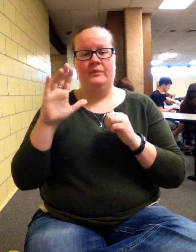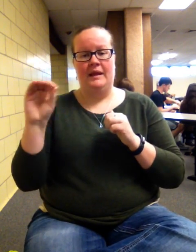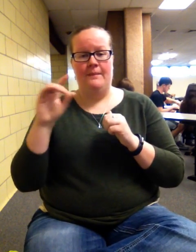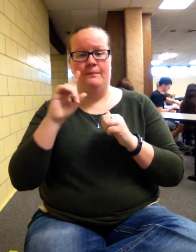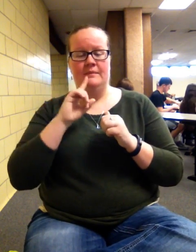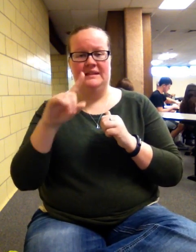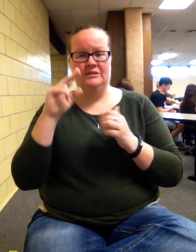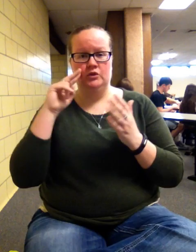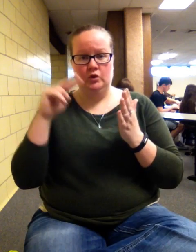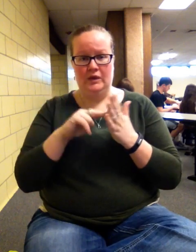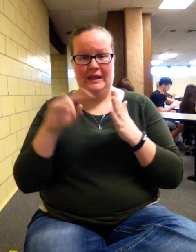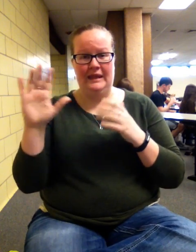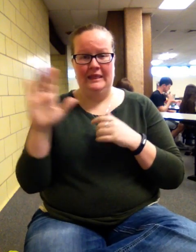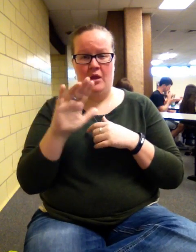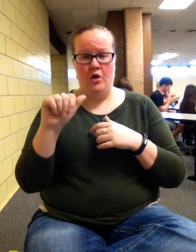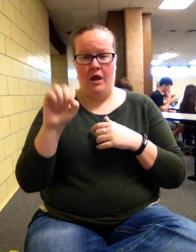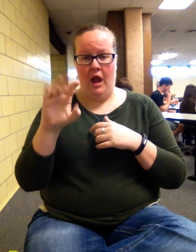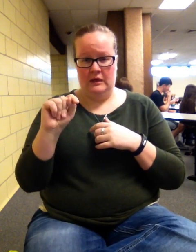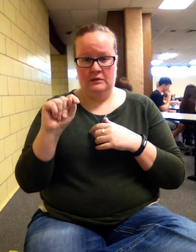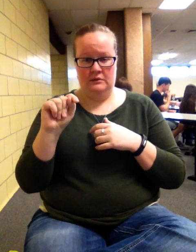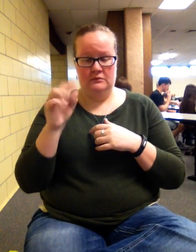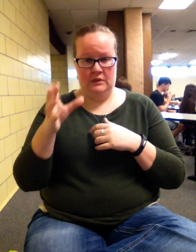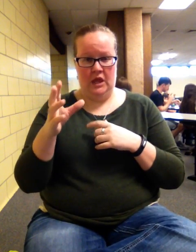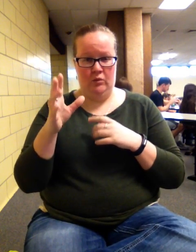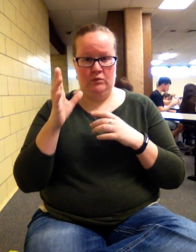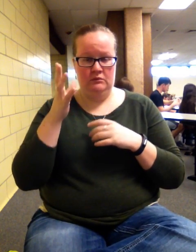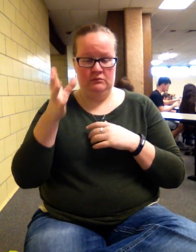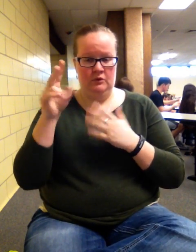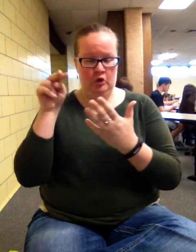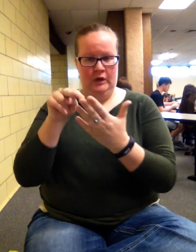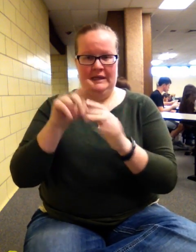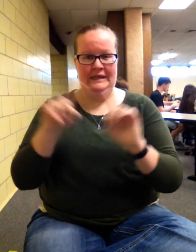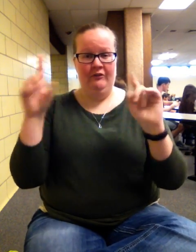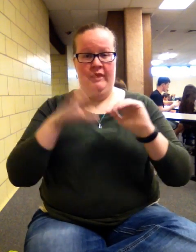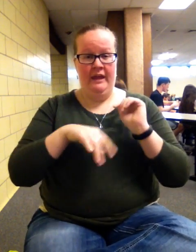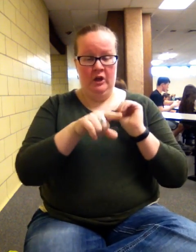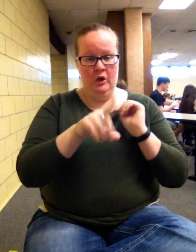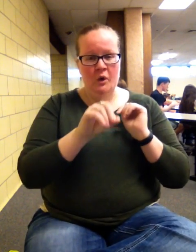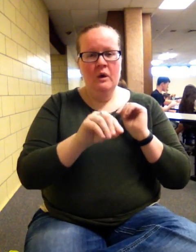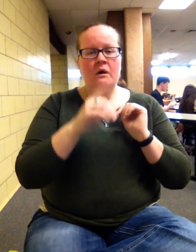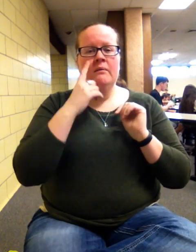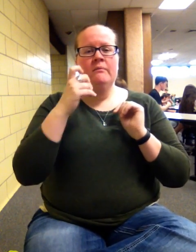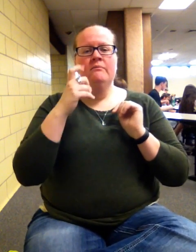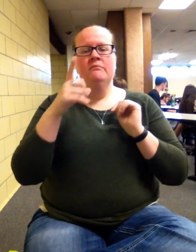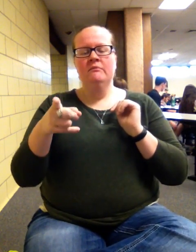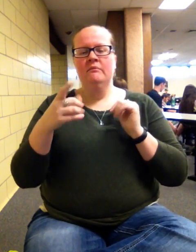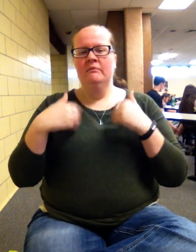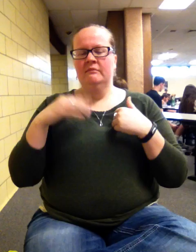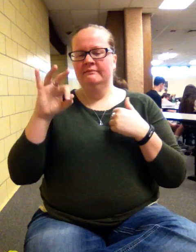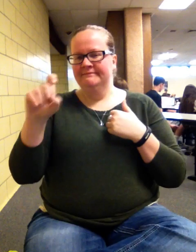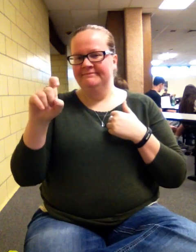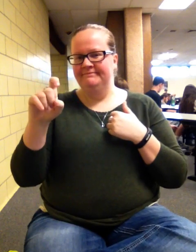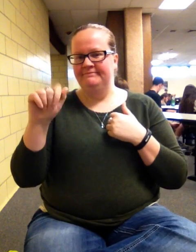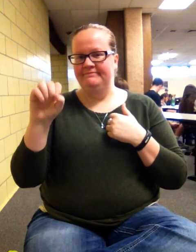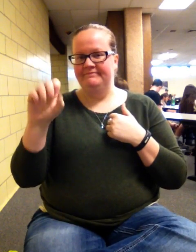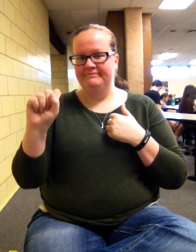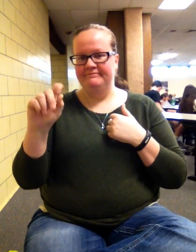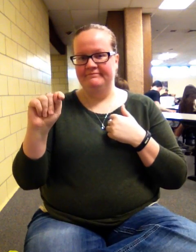at their assets differently than you do, because when they bring on the fixed assets, what they're doing is they're bringing those